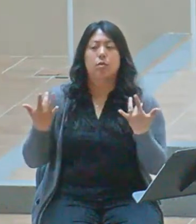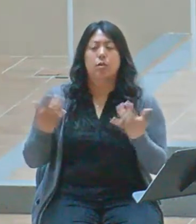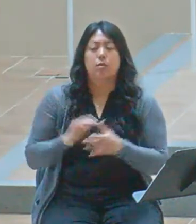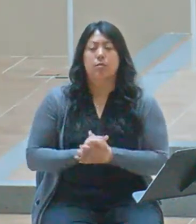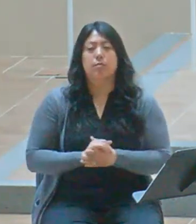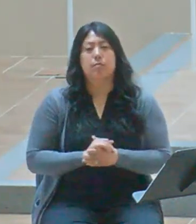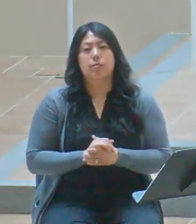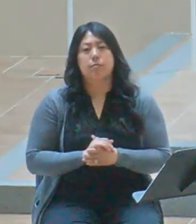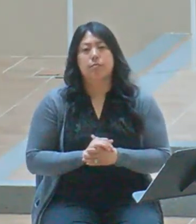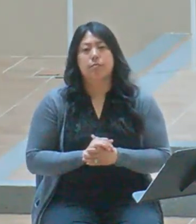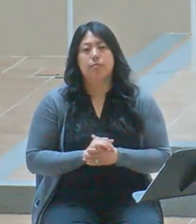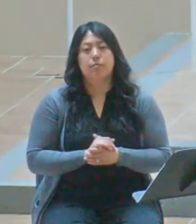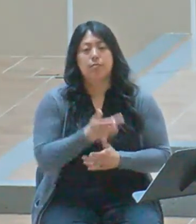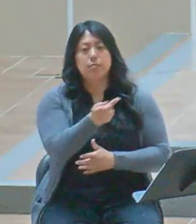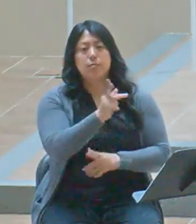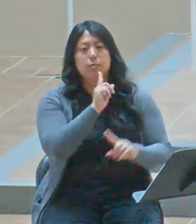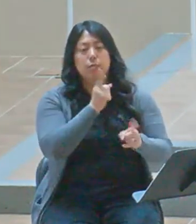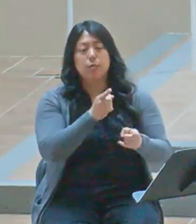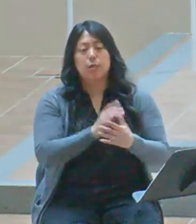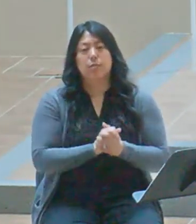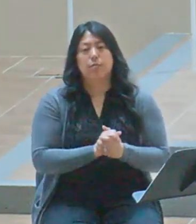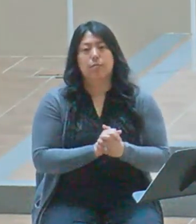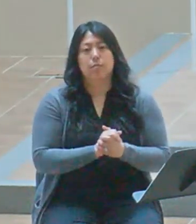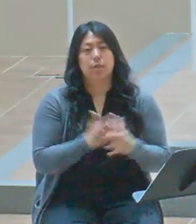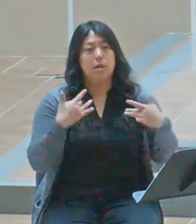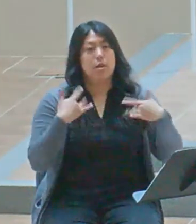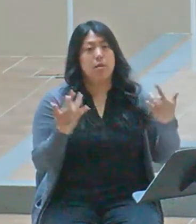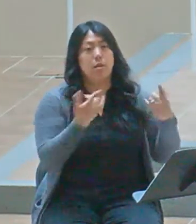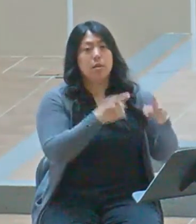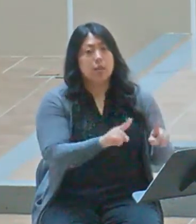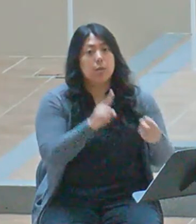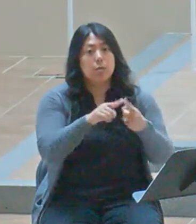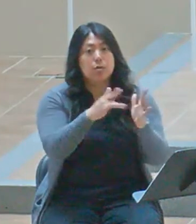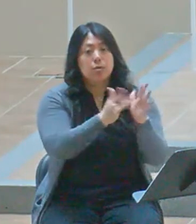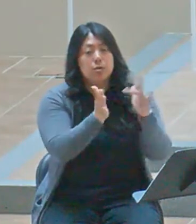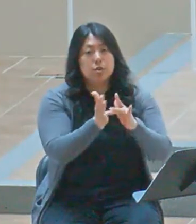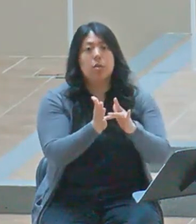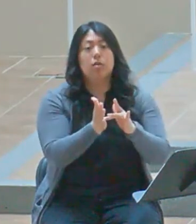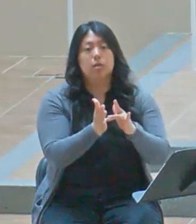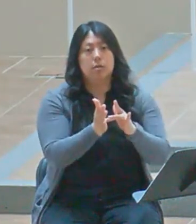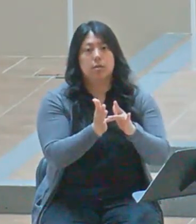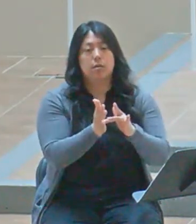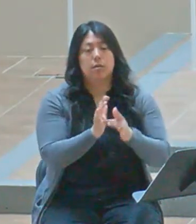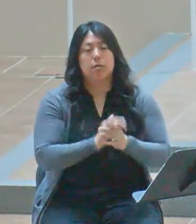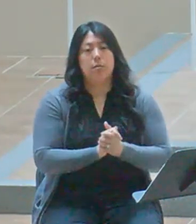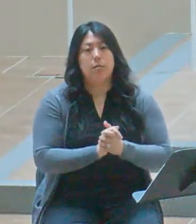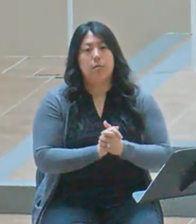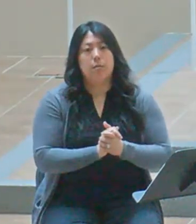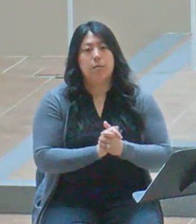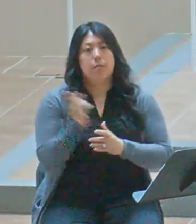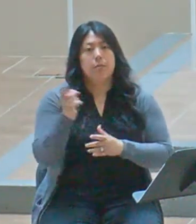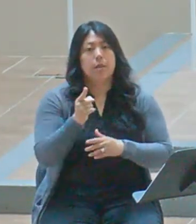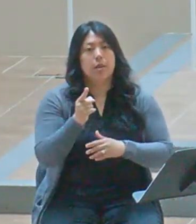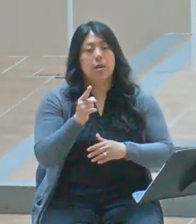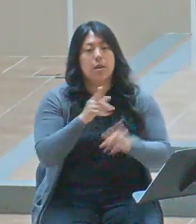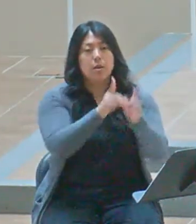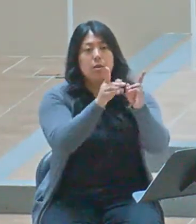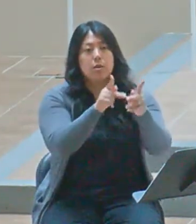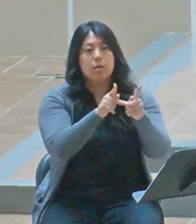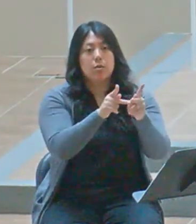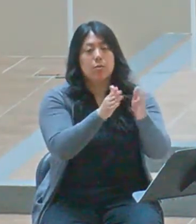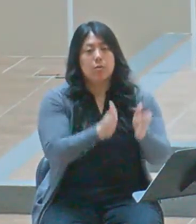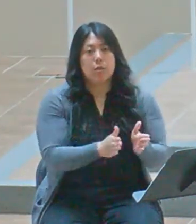thing?" They said to him, "The things that happened to Jesus the Nazarene, who was a prophet